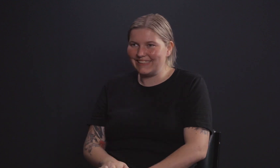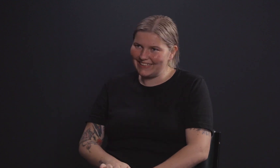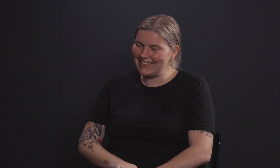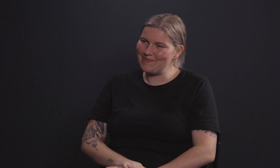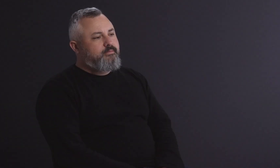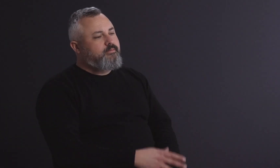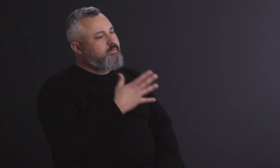now.